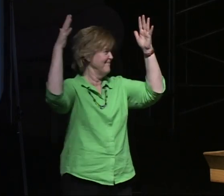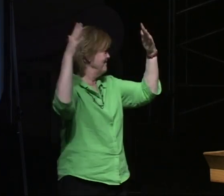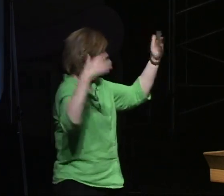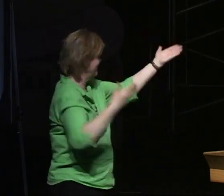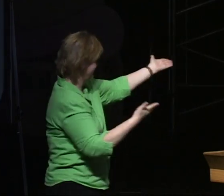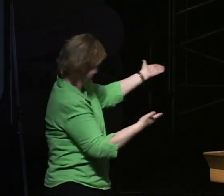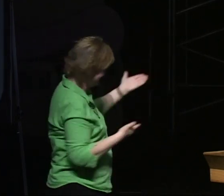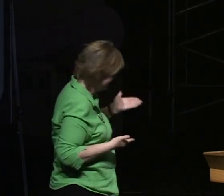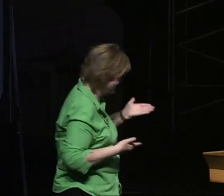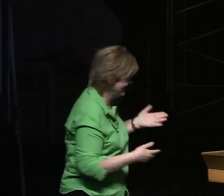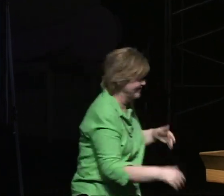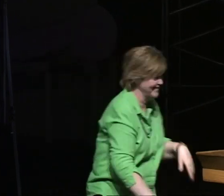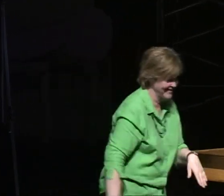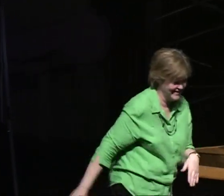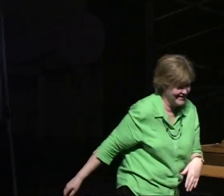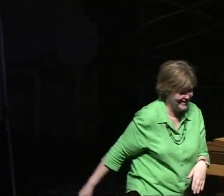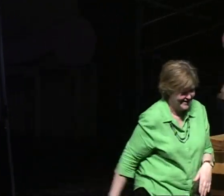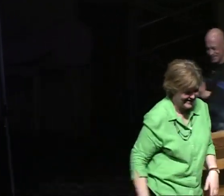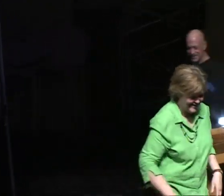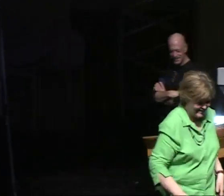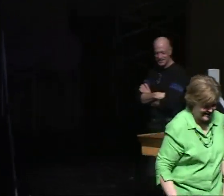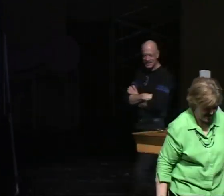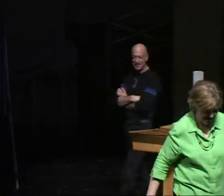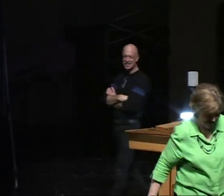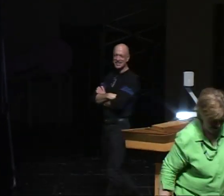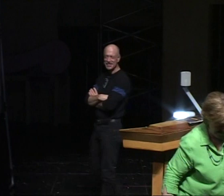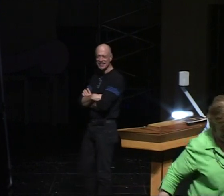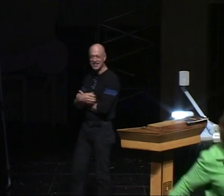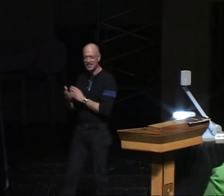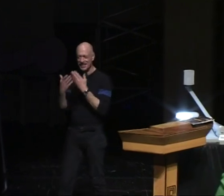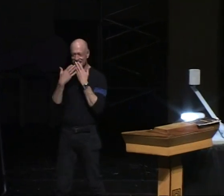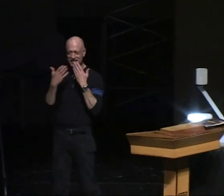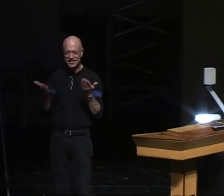welcome Guy Wonder to the stage. Guy, would you come forward?